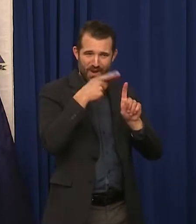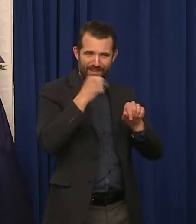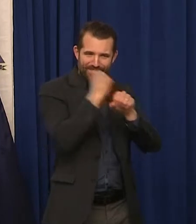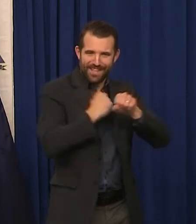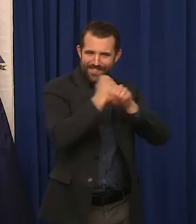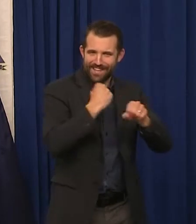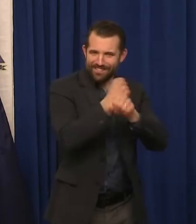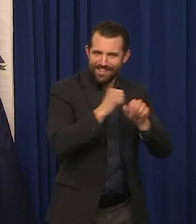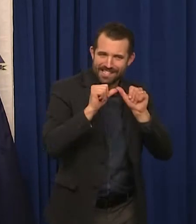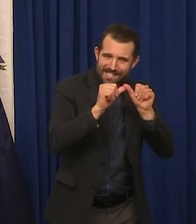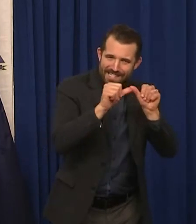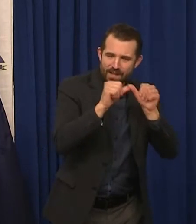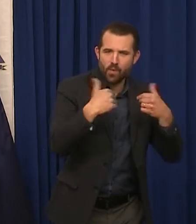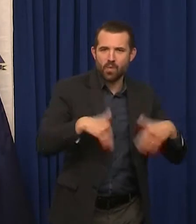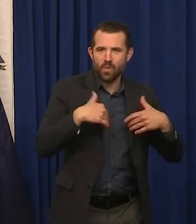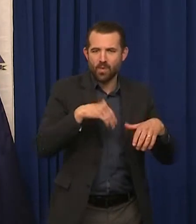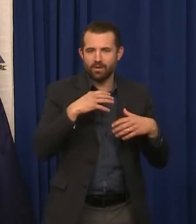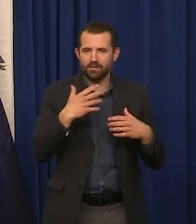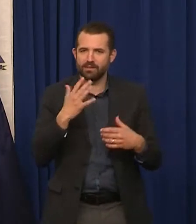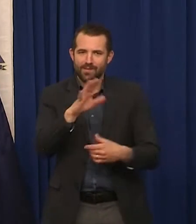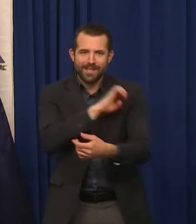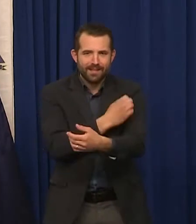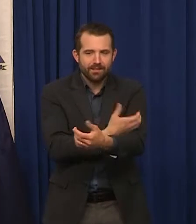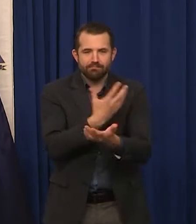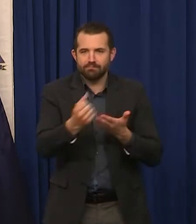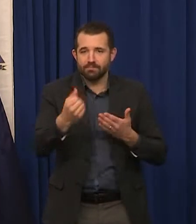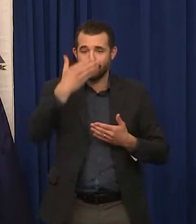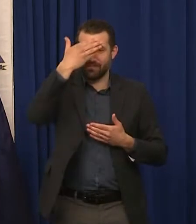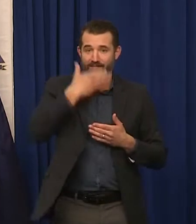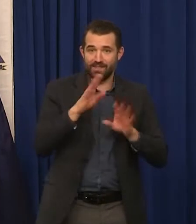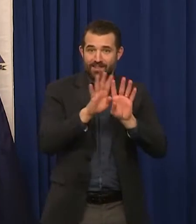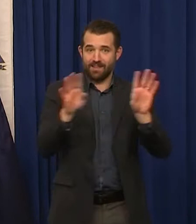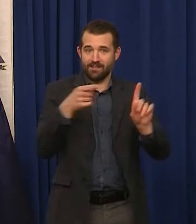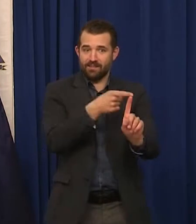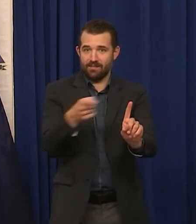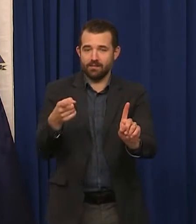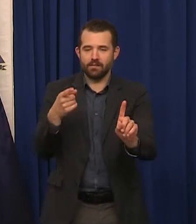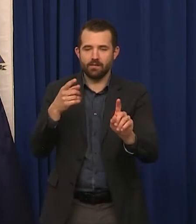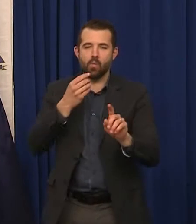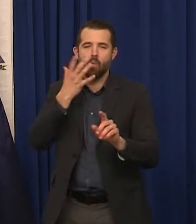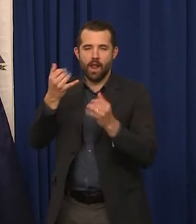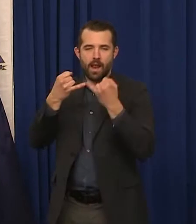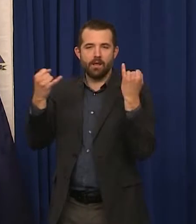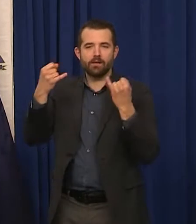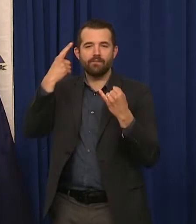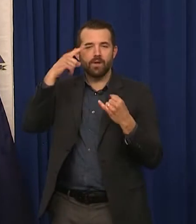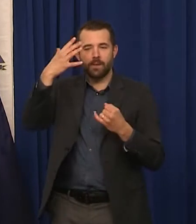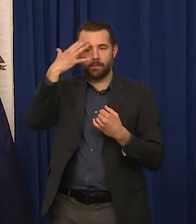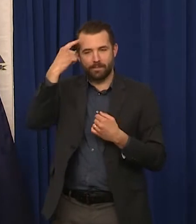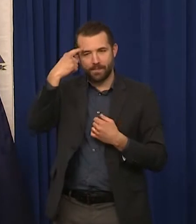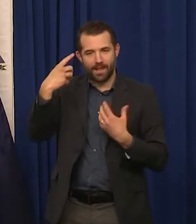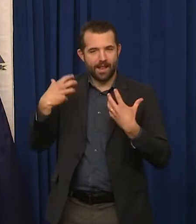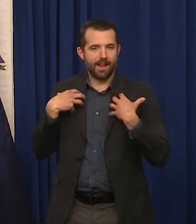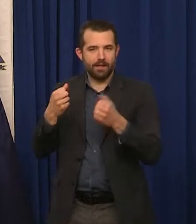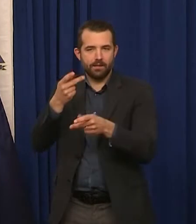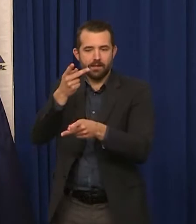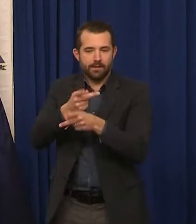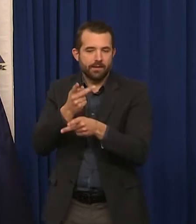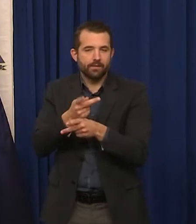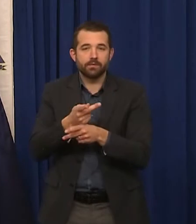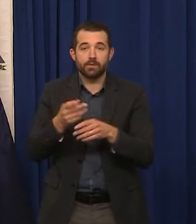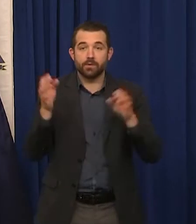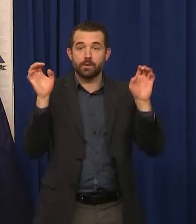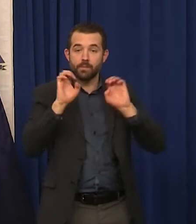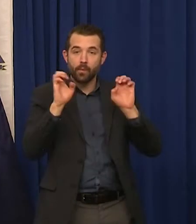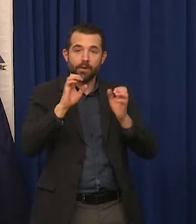This frontline warm line is intended to serve healthcare professionals, as well as emergency medical service personnel,